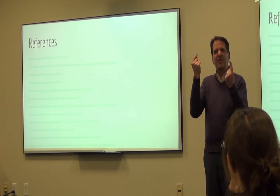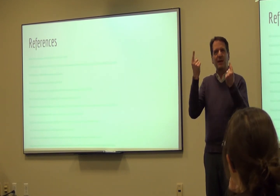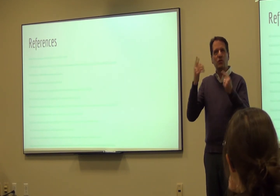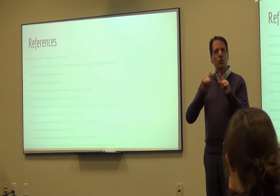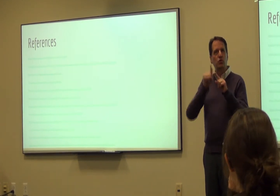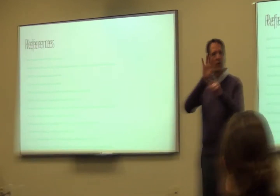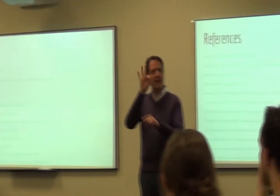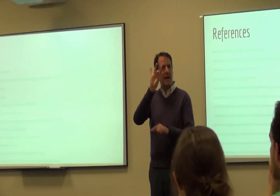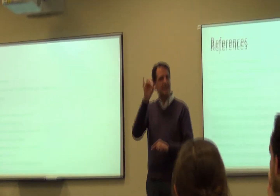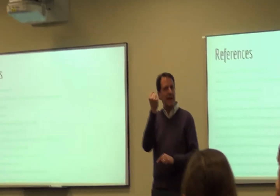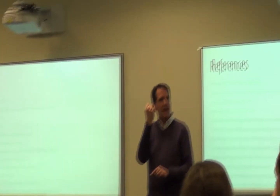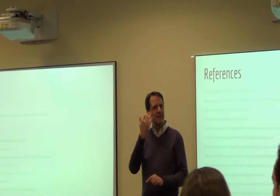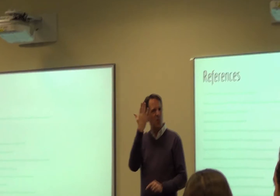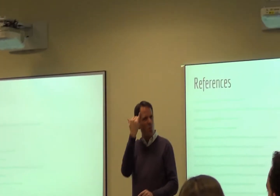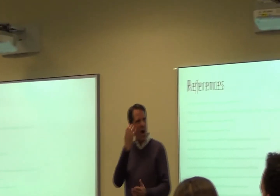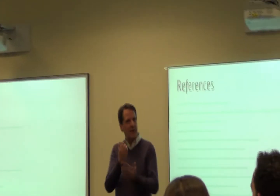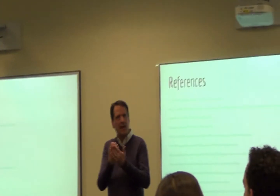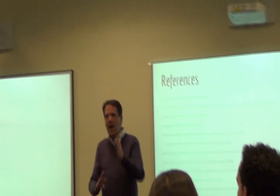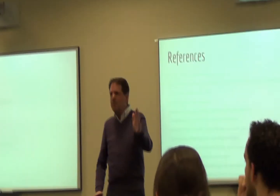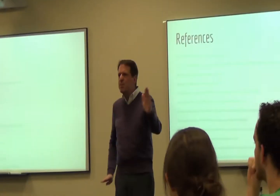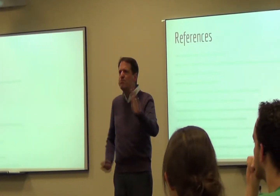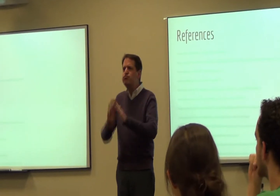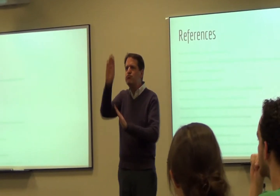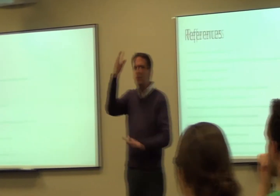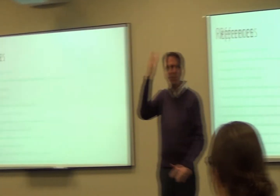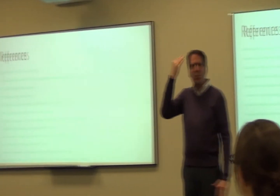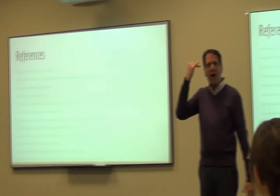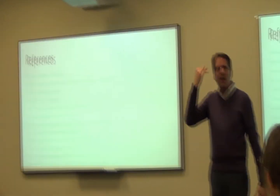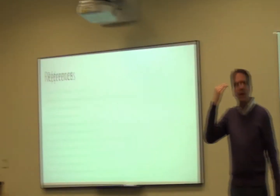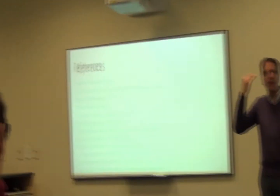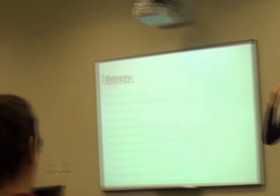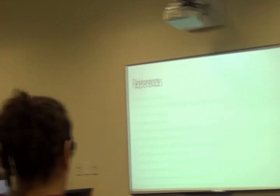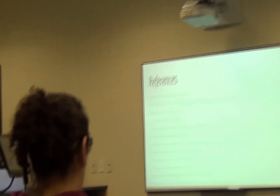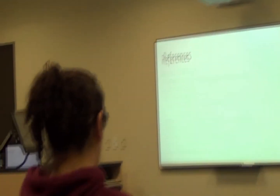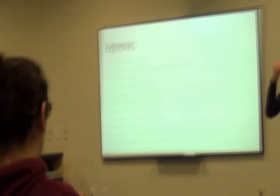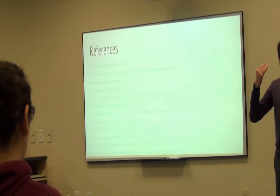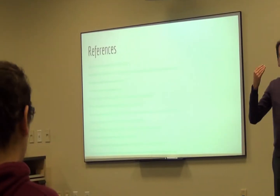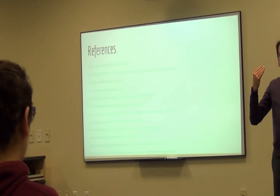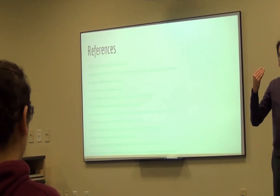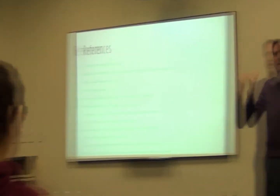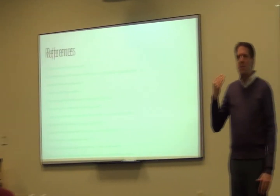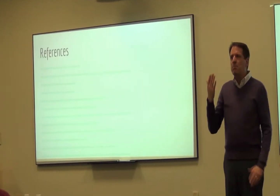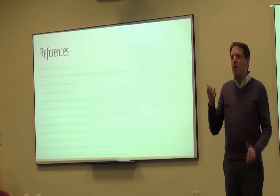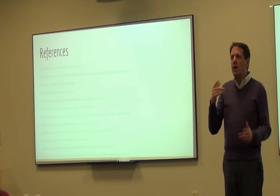Japanese. What did they do during the 1980s to promote the economy?